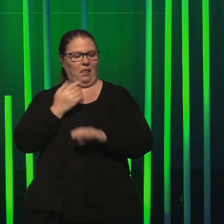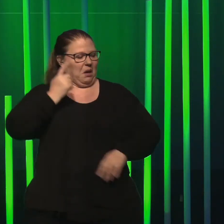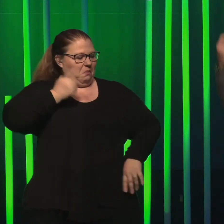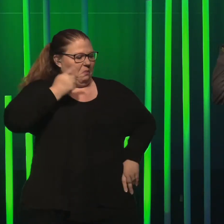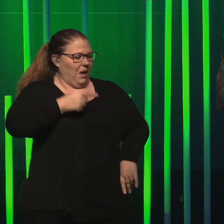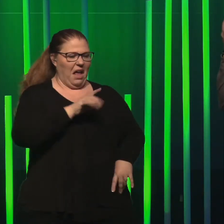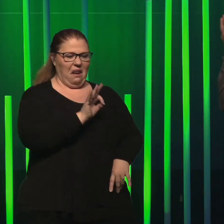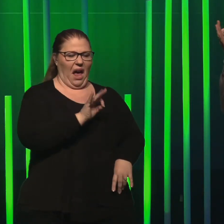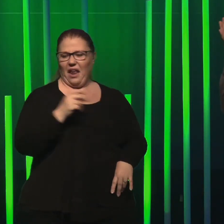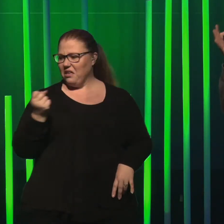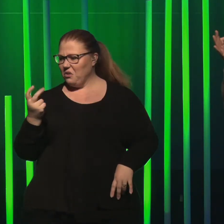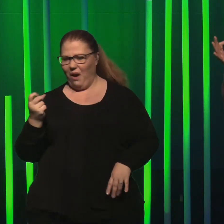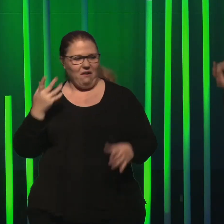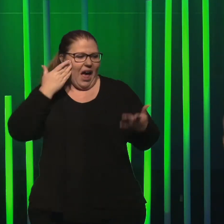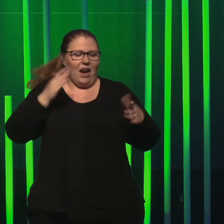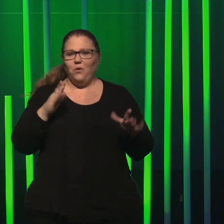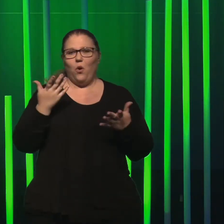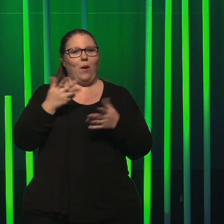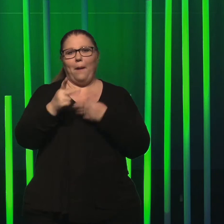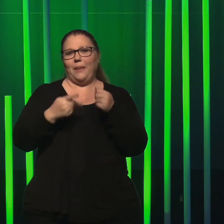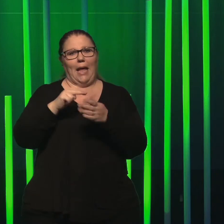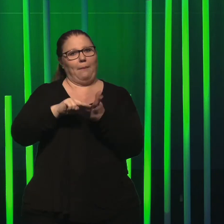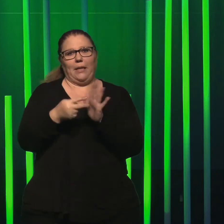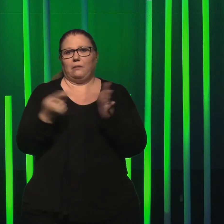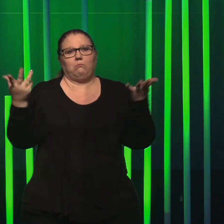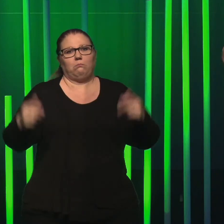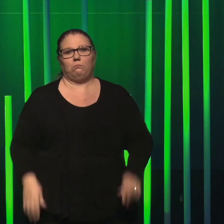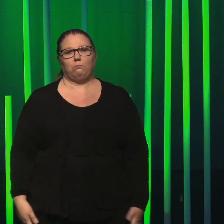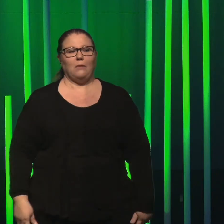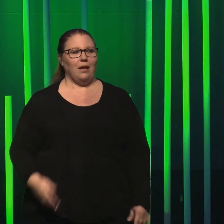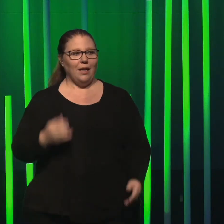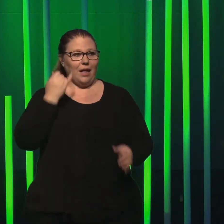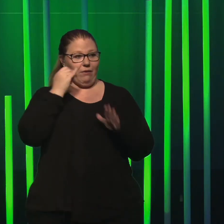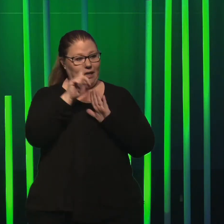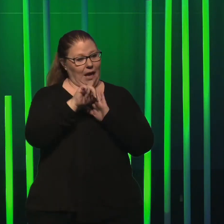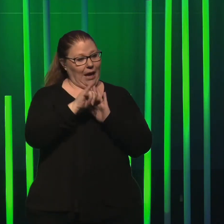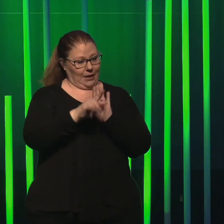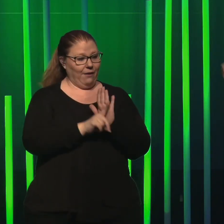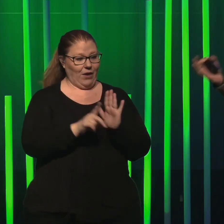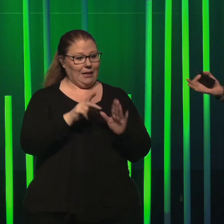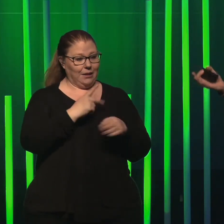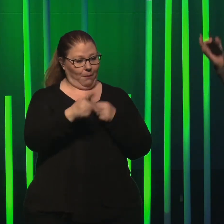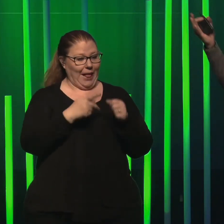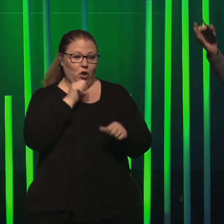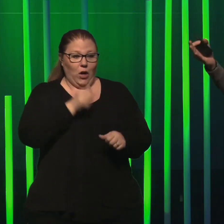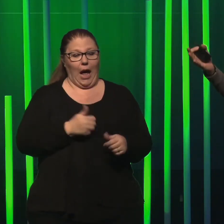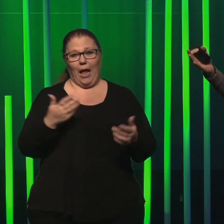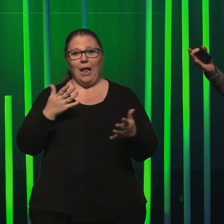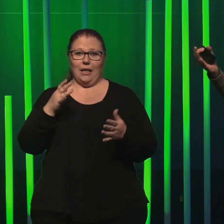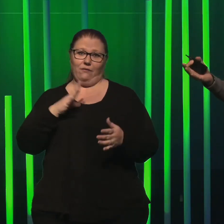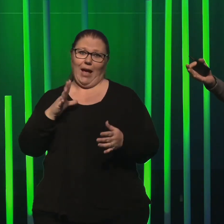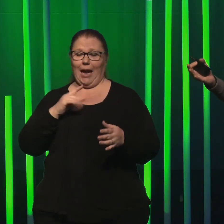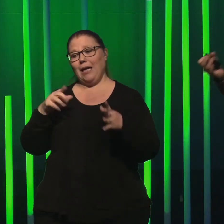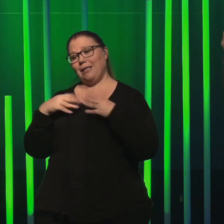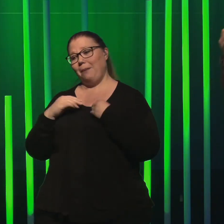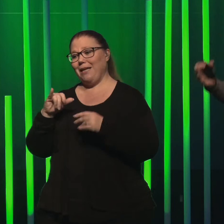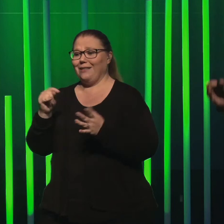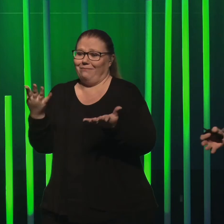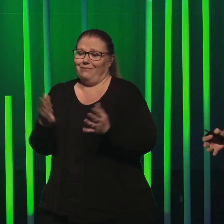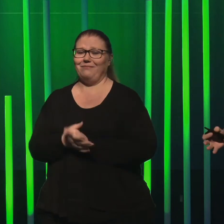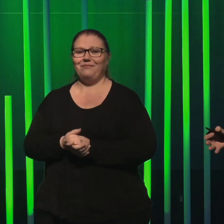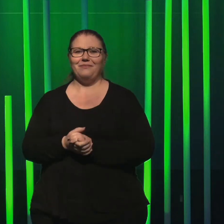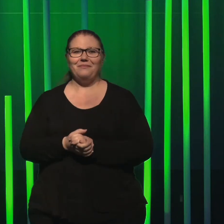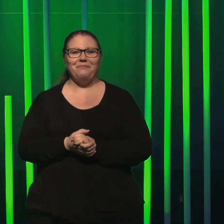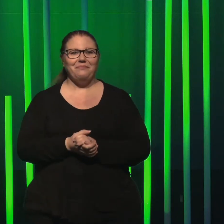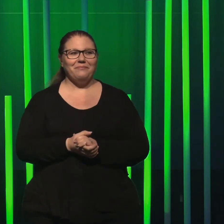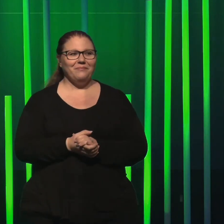12. I don't have any idea what a planet is anymore, right? I don't know if it identifies as a planet or not, but that's fine. I accept it, okay? So here's the